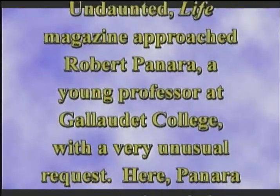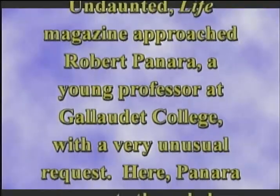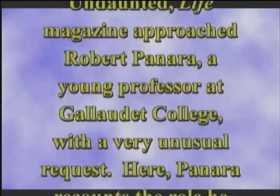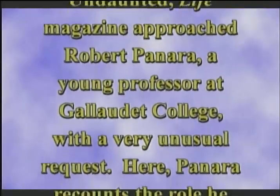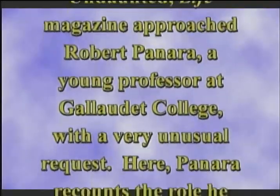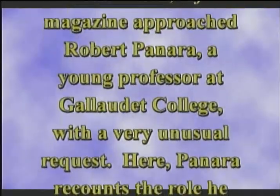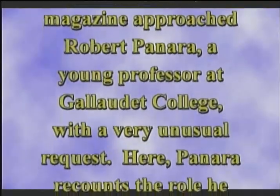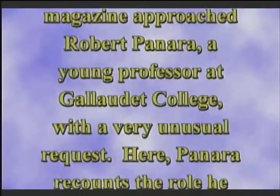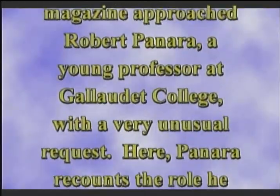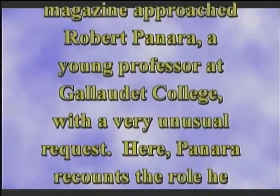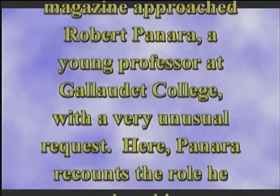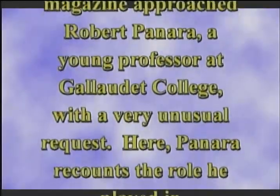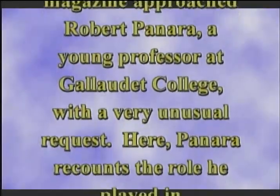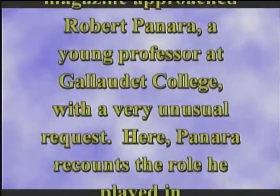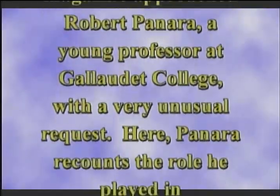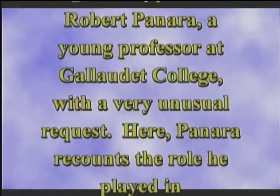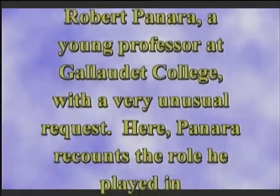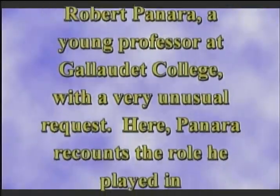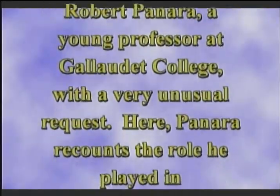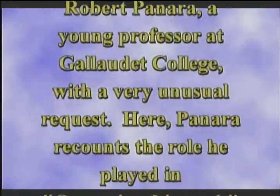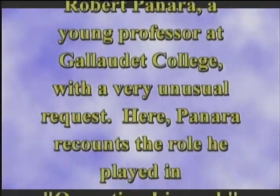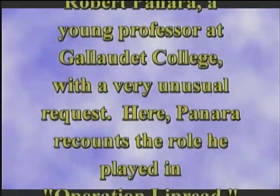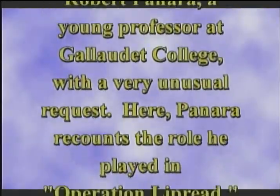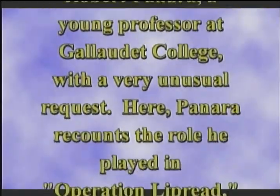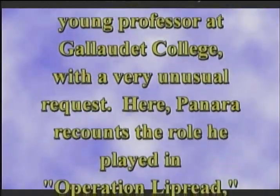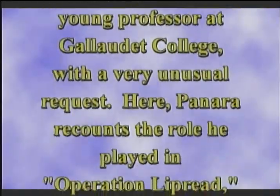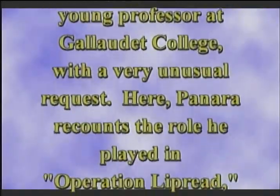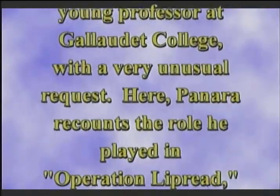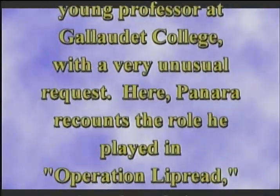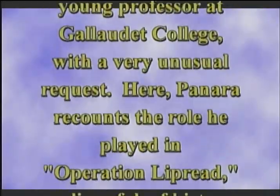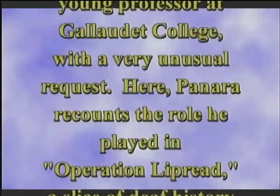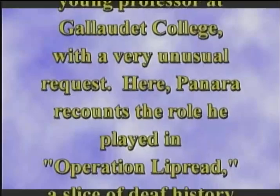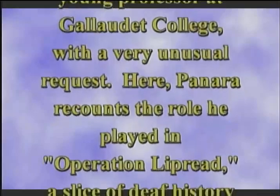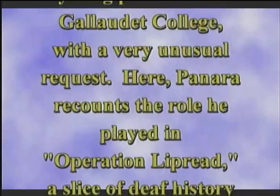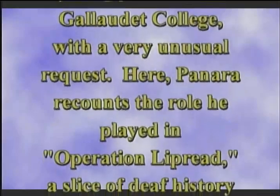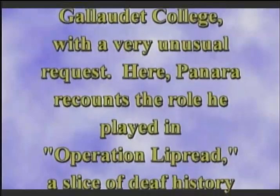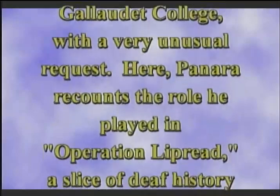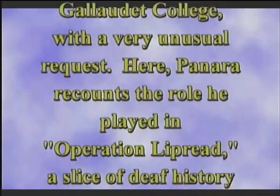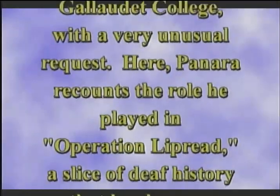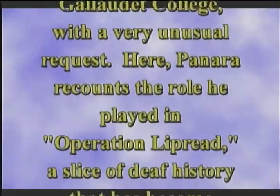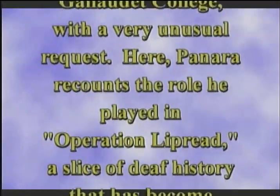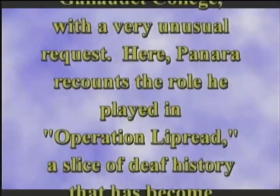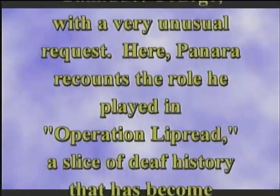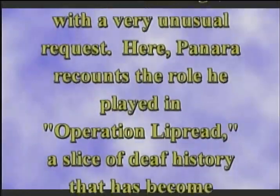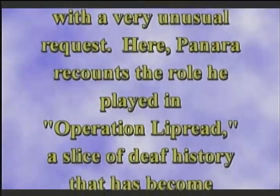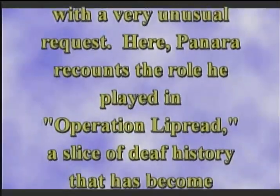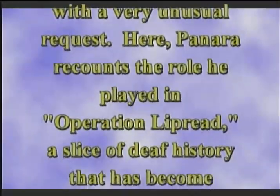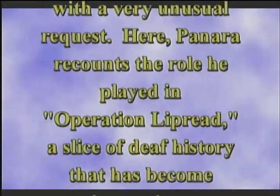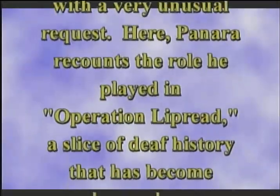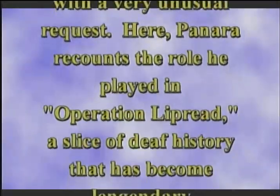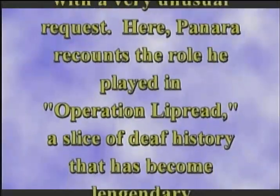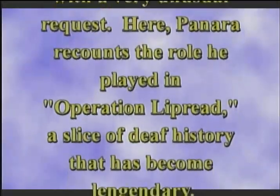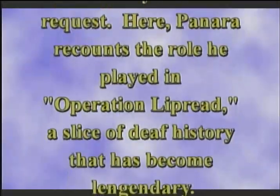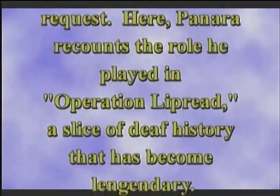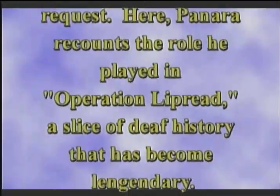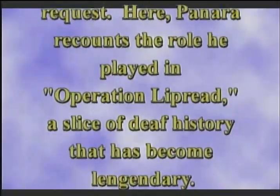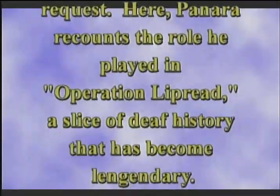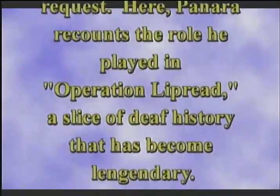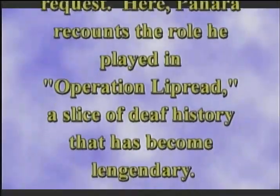unusual request. Here, Panara recounts the unique role he played in Operation Lipread, a slice of deaf